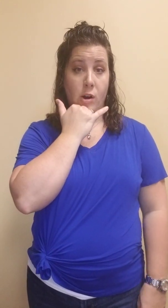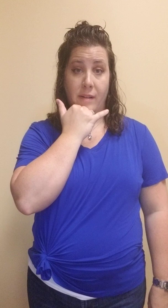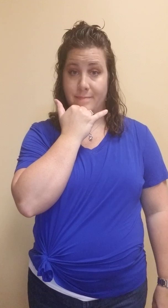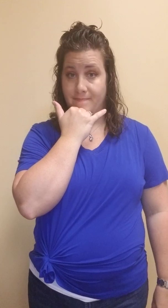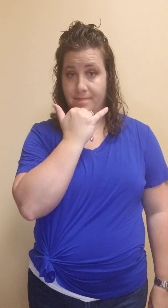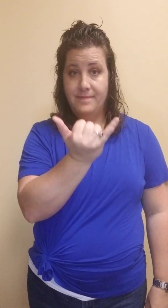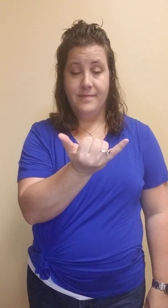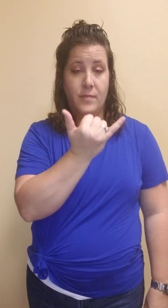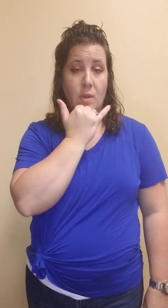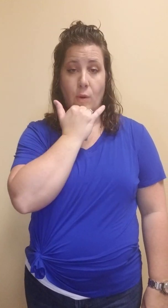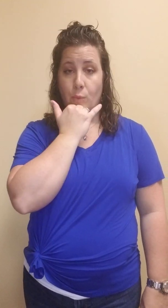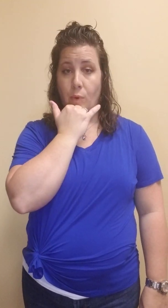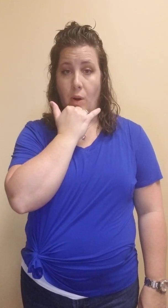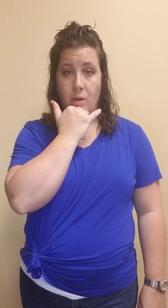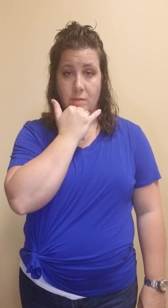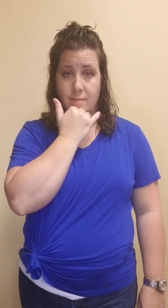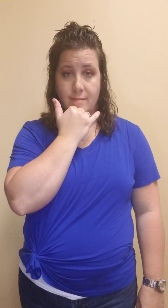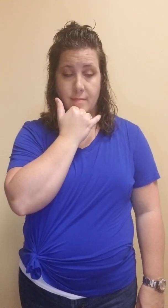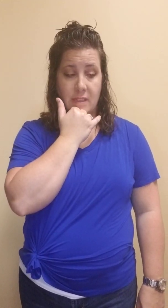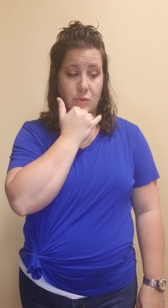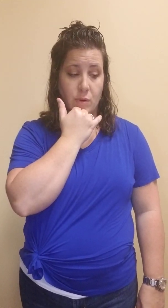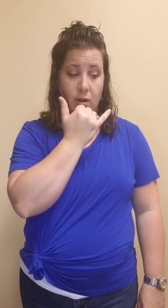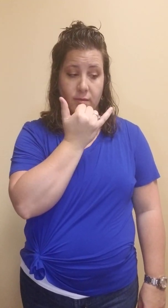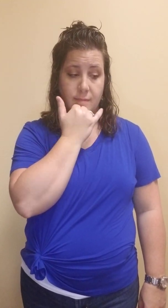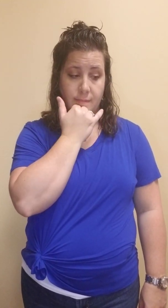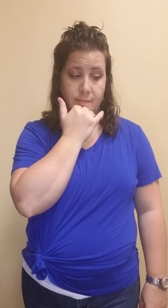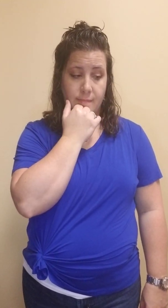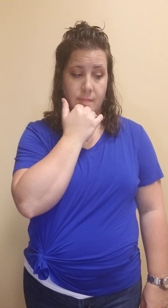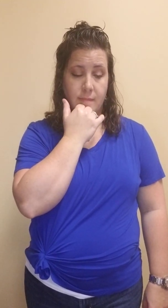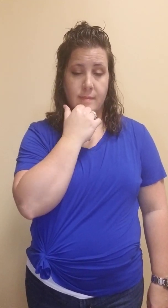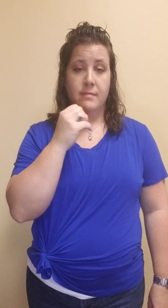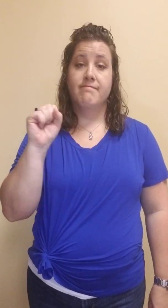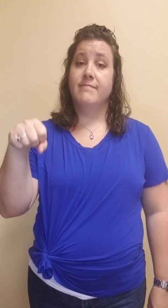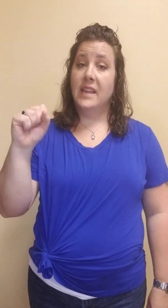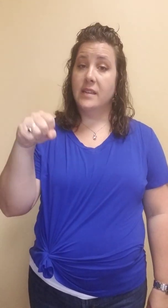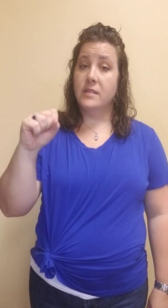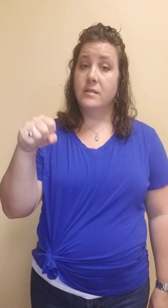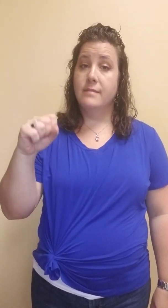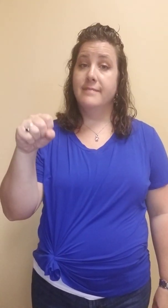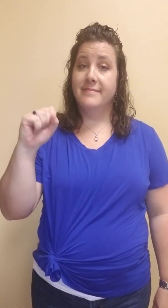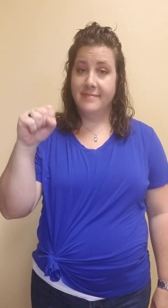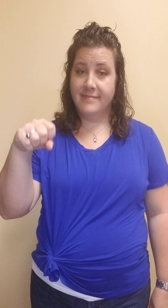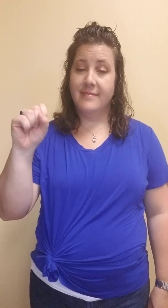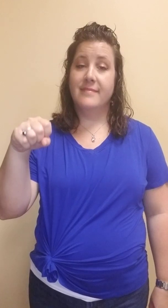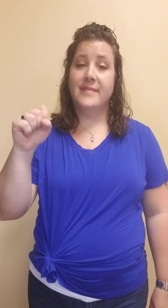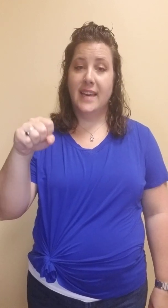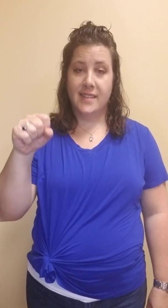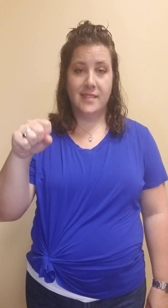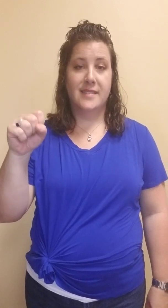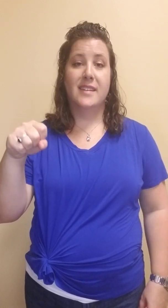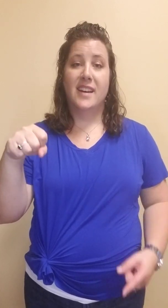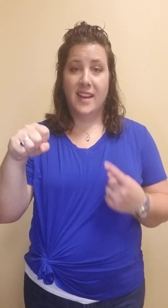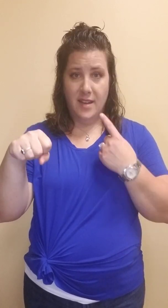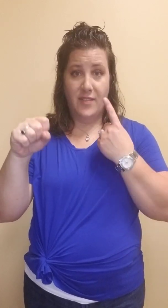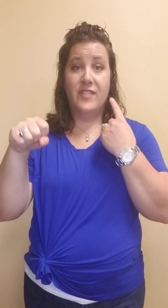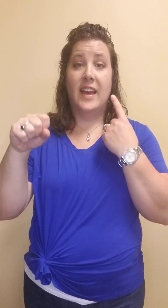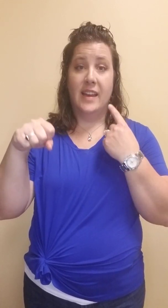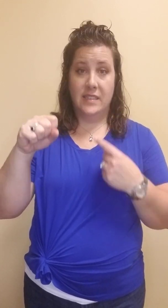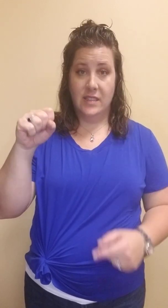Wrong. Wrong. That's wrong. Yes. Yes. And the head is nodding